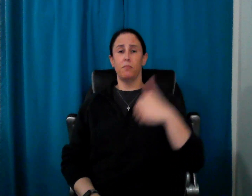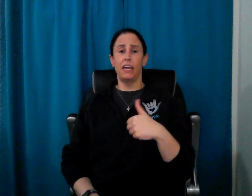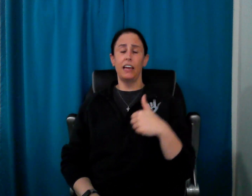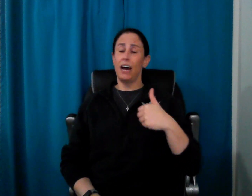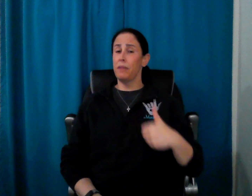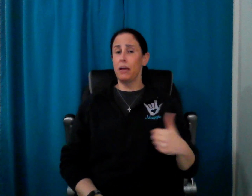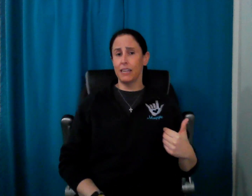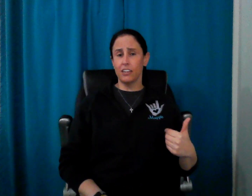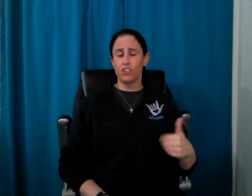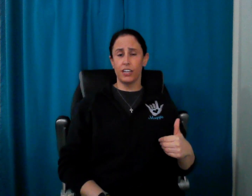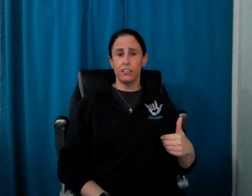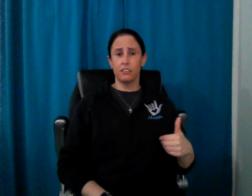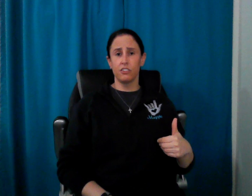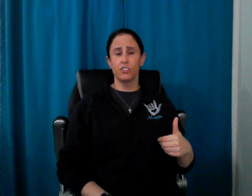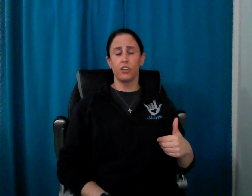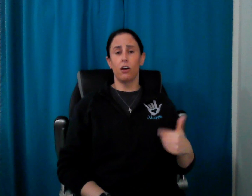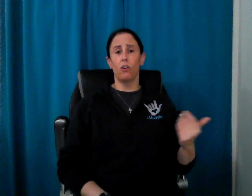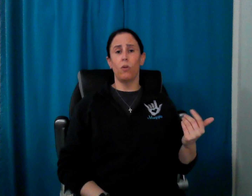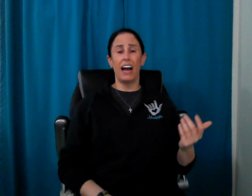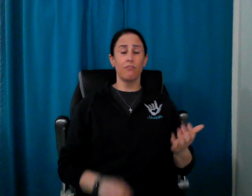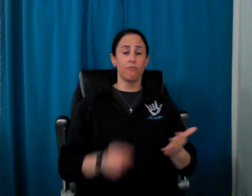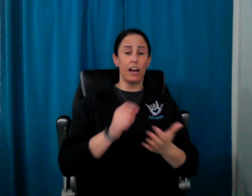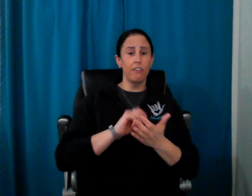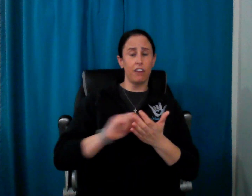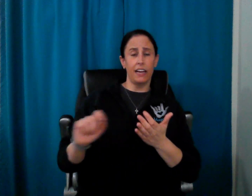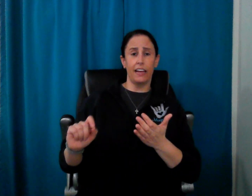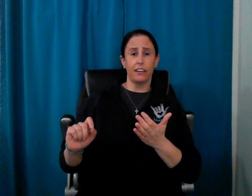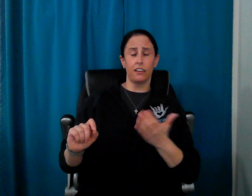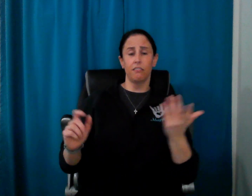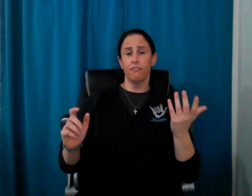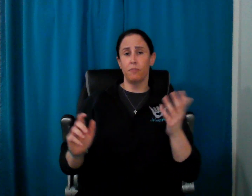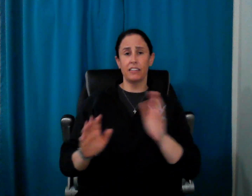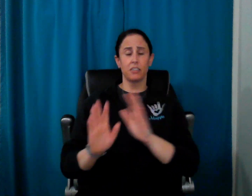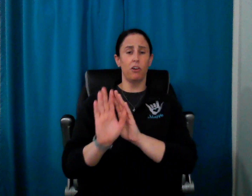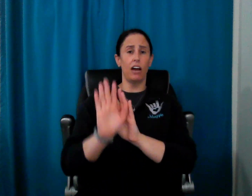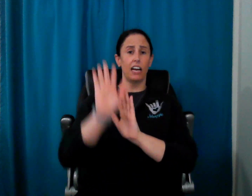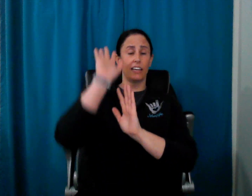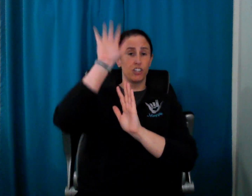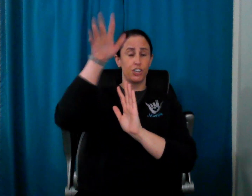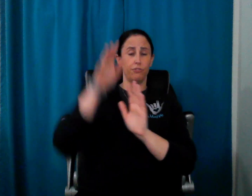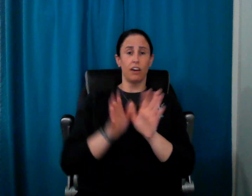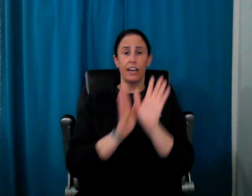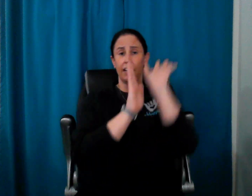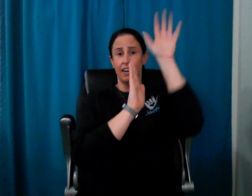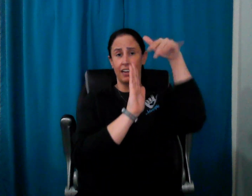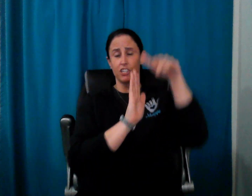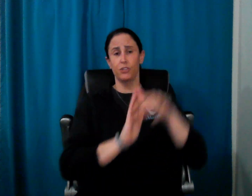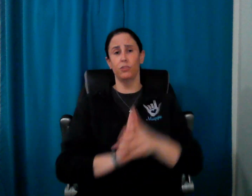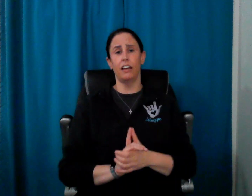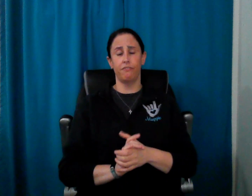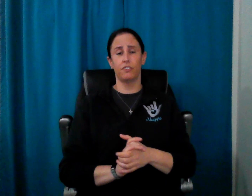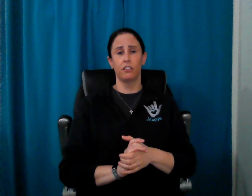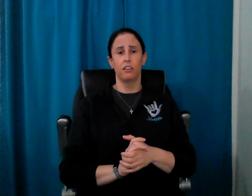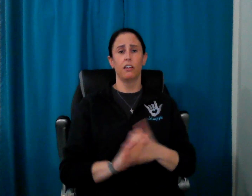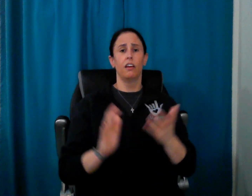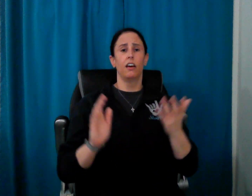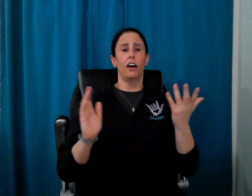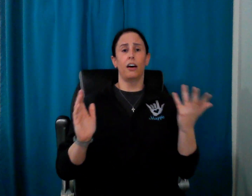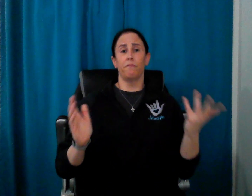me, I'm ambidextrous, so I write right-handed. For basketball, I can shoot right and I can shoot left.